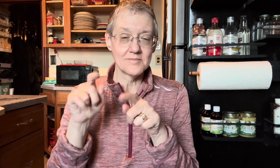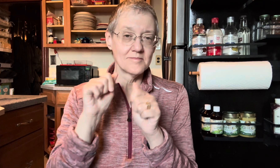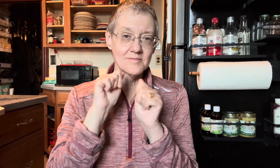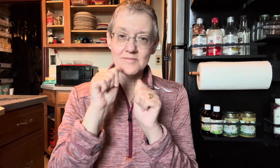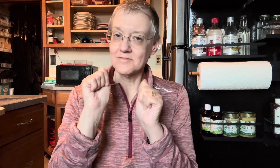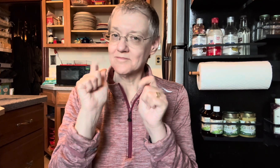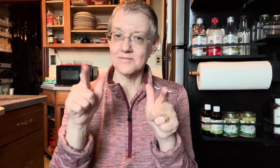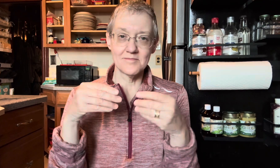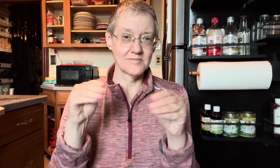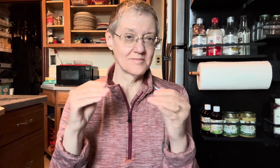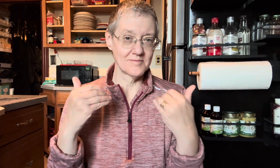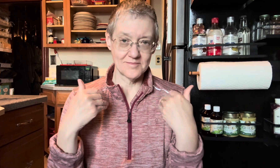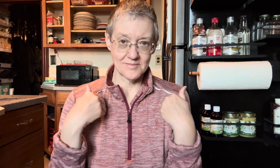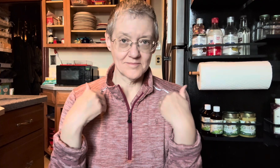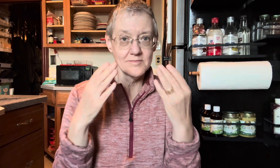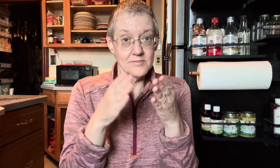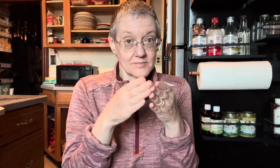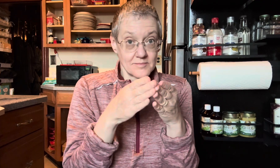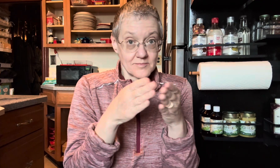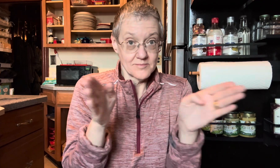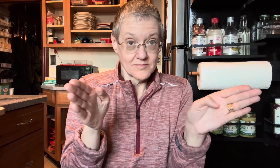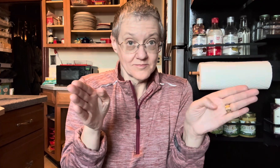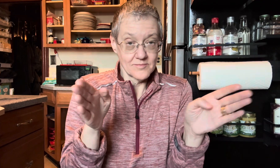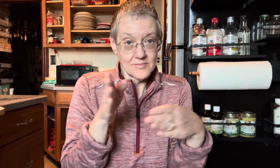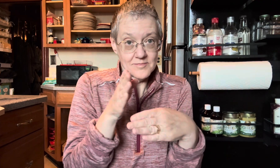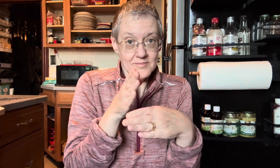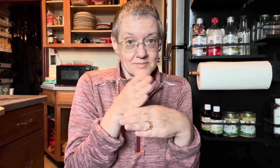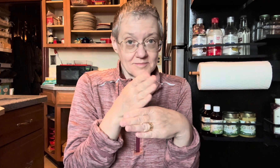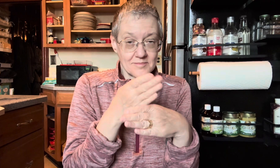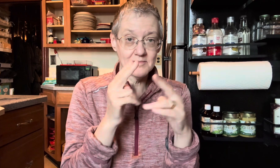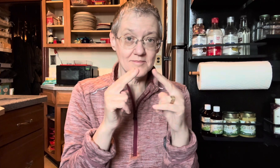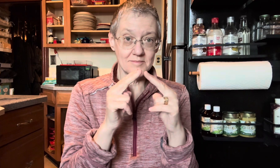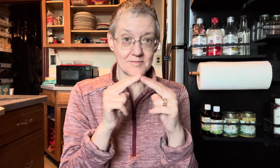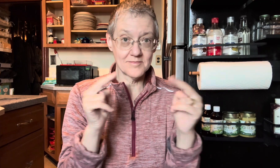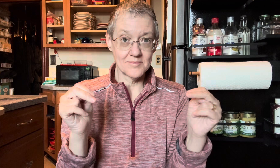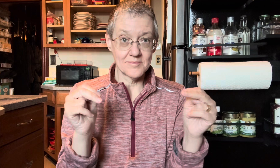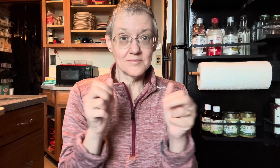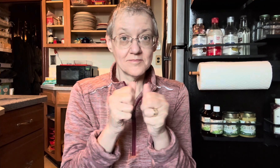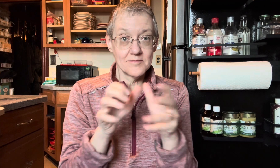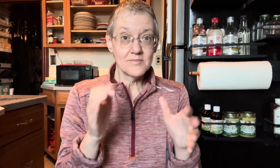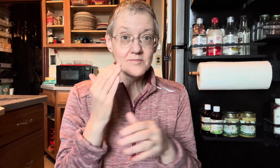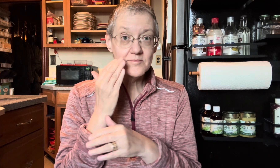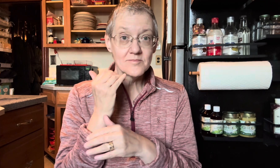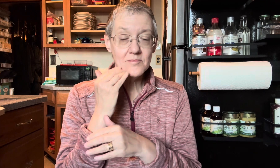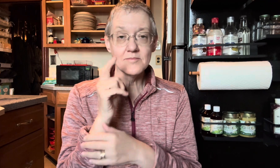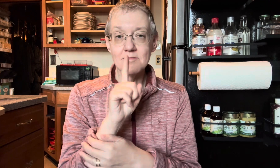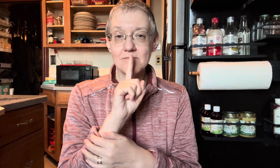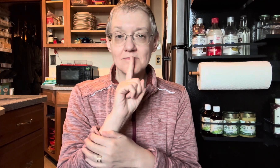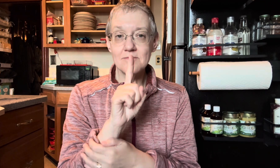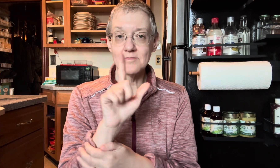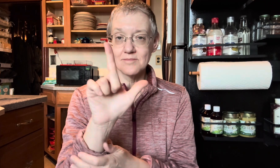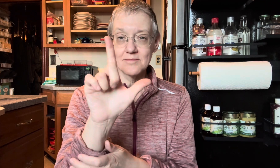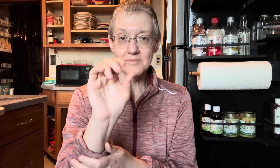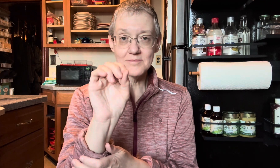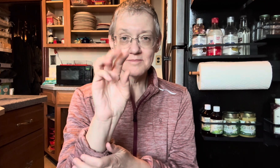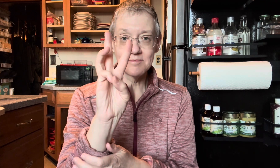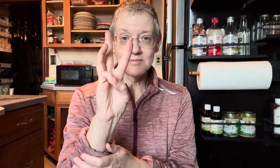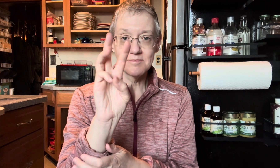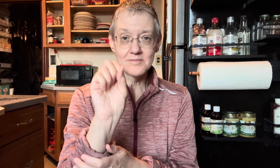do that for health reasons. But in general, the average store, the average bacon without